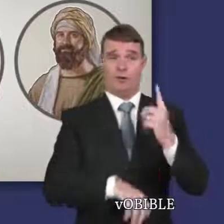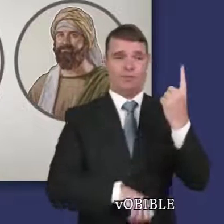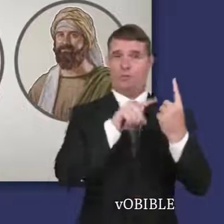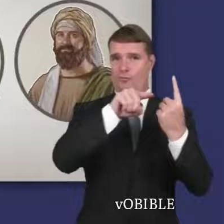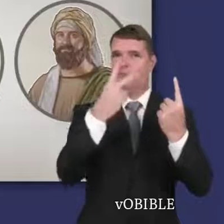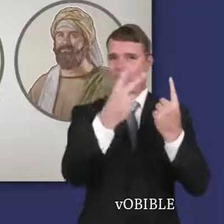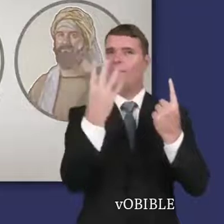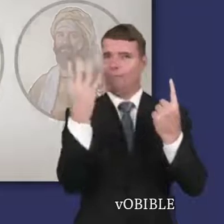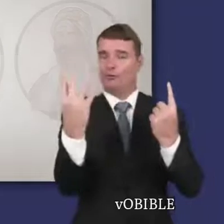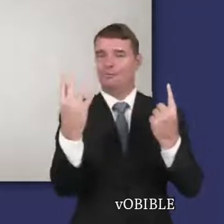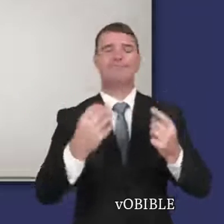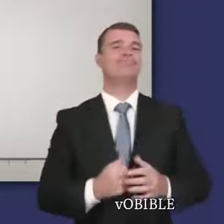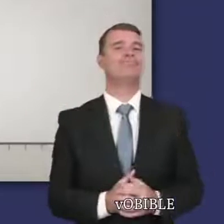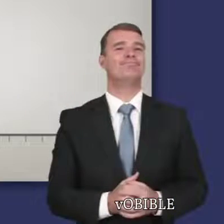chapters.